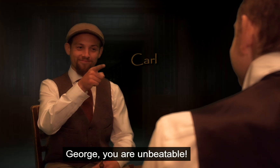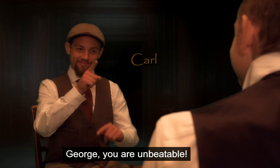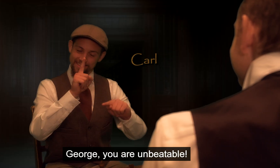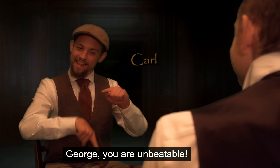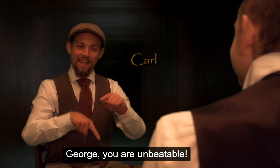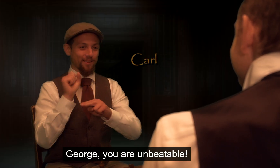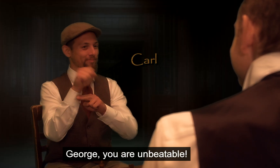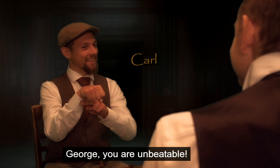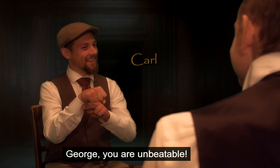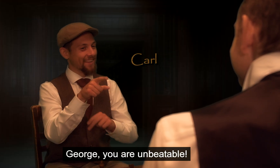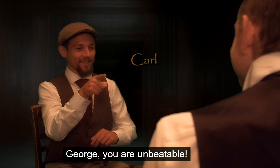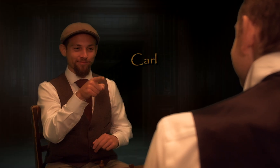George, you are unbeatable.